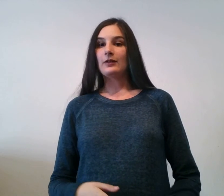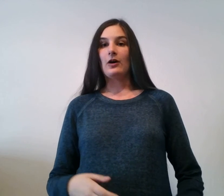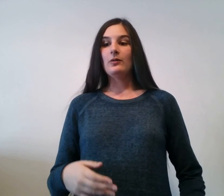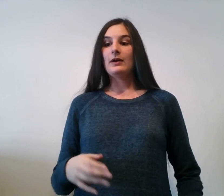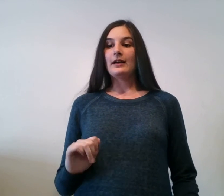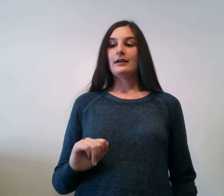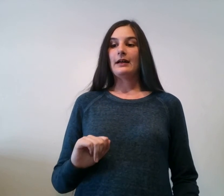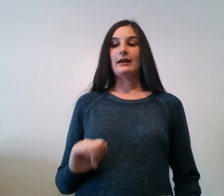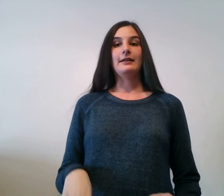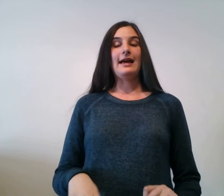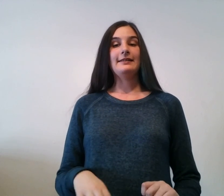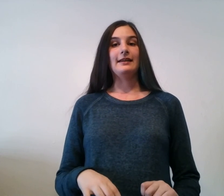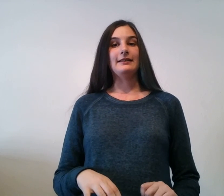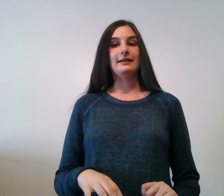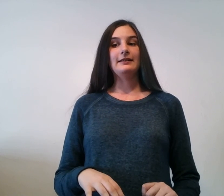So, our last sentence,